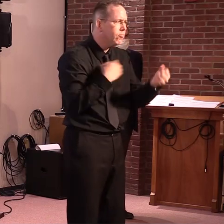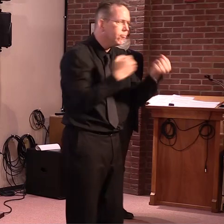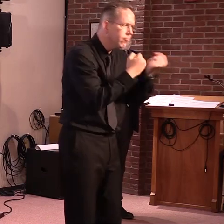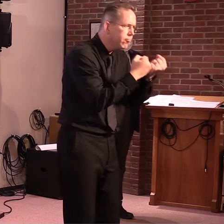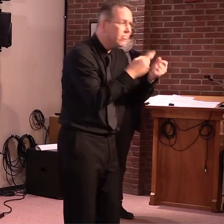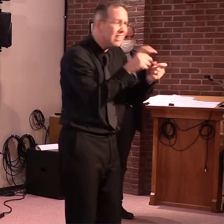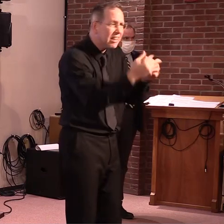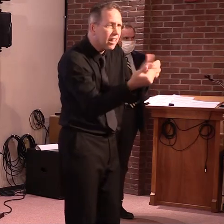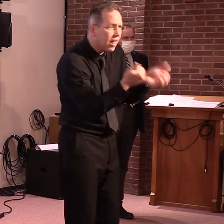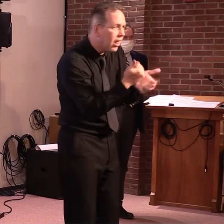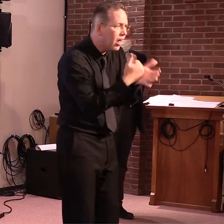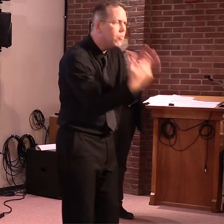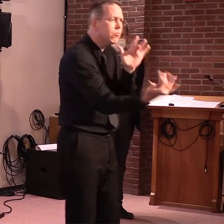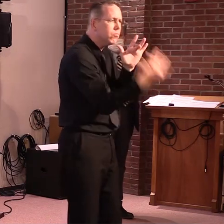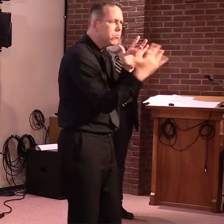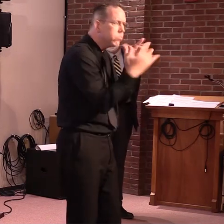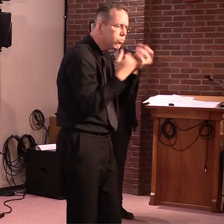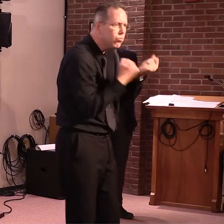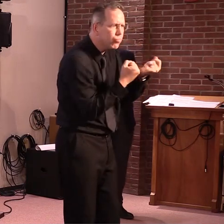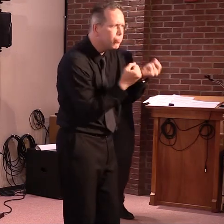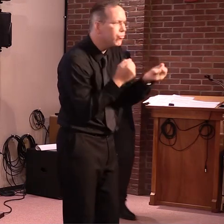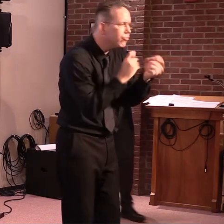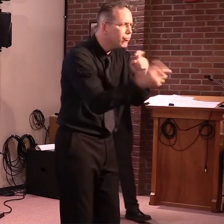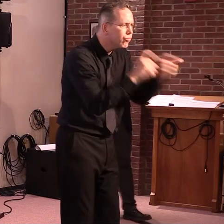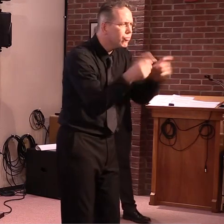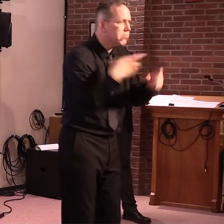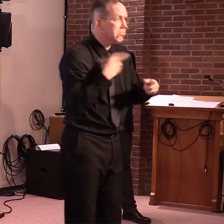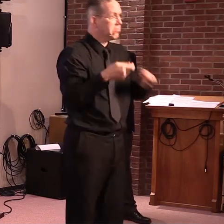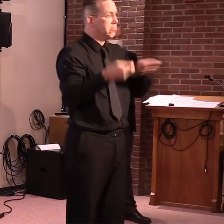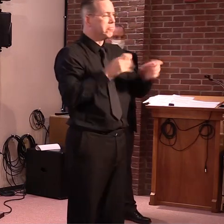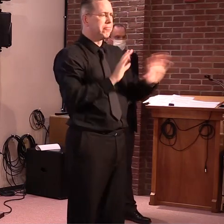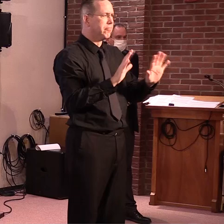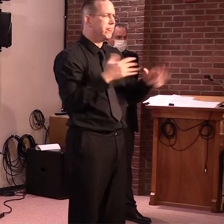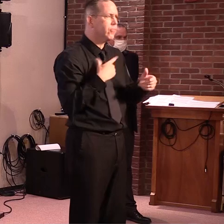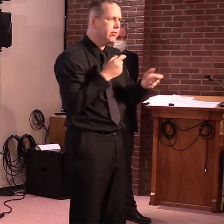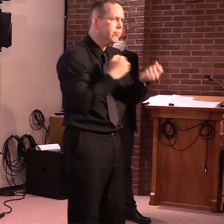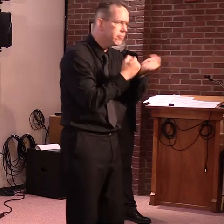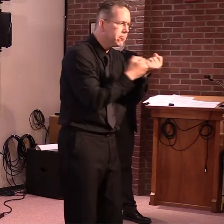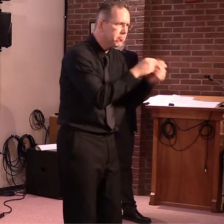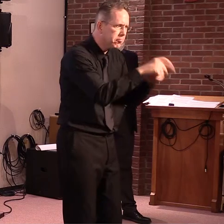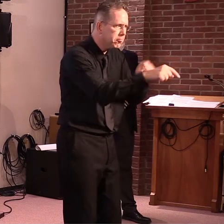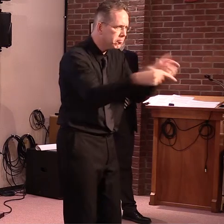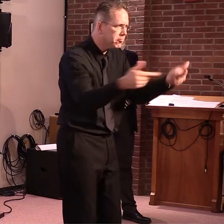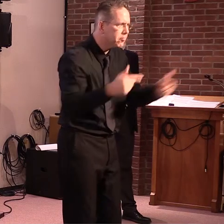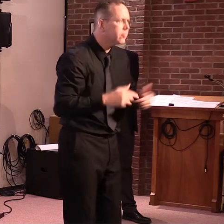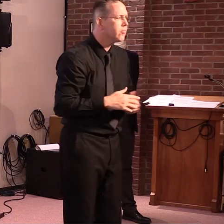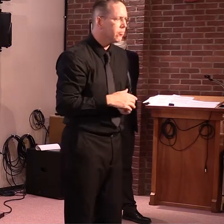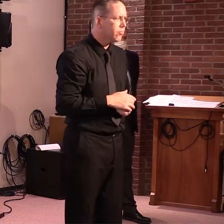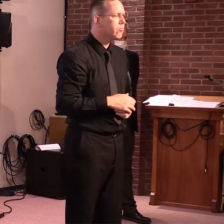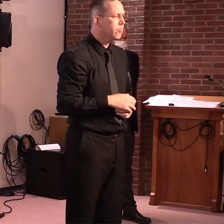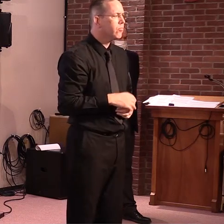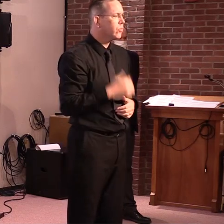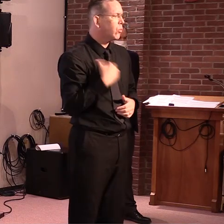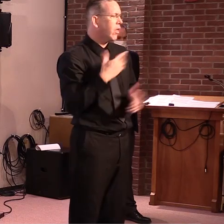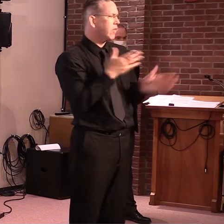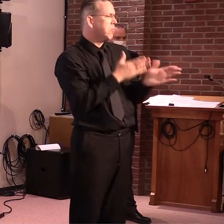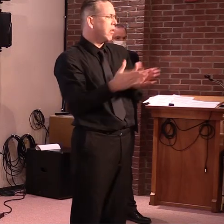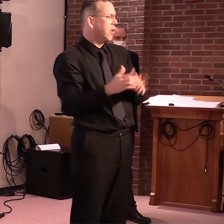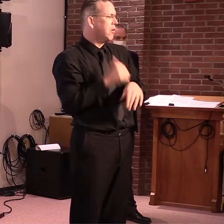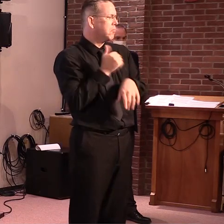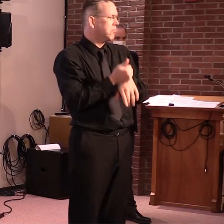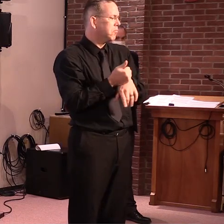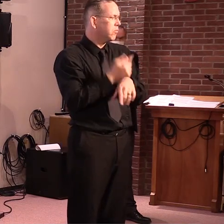this hotel-motel system a pretty substantial and comprehensive package. So there you go,